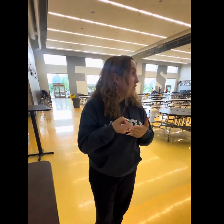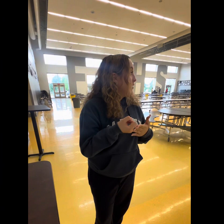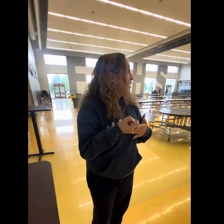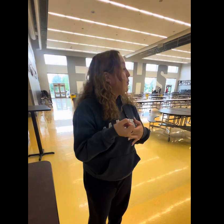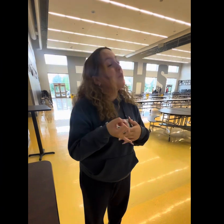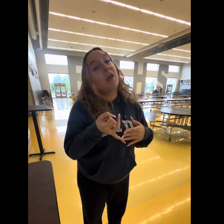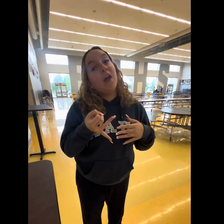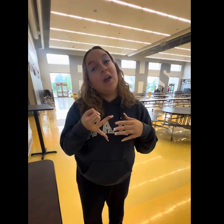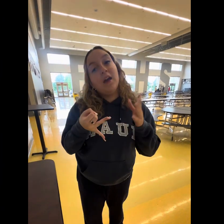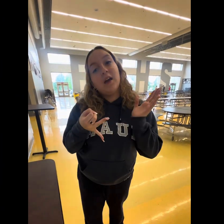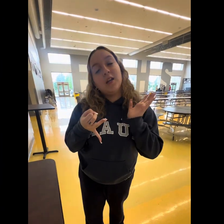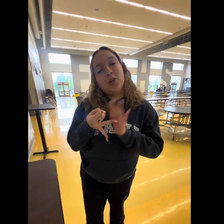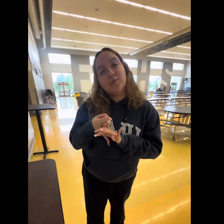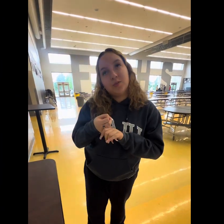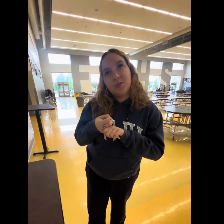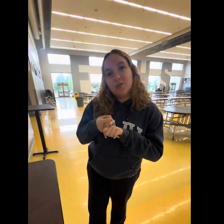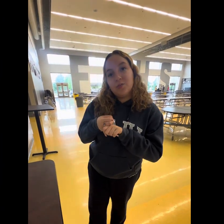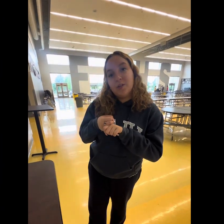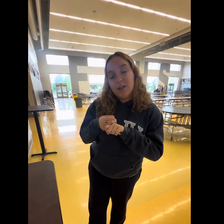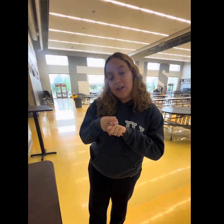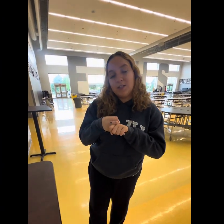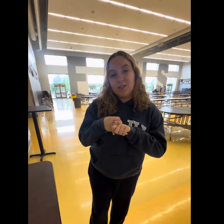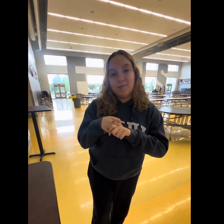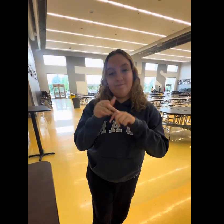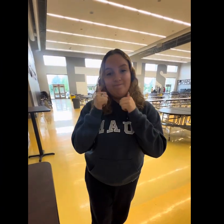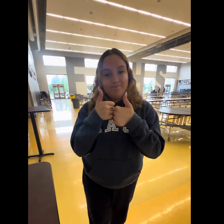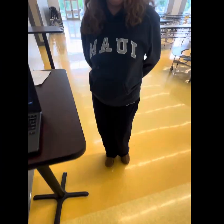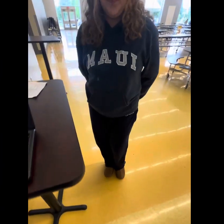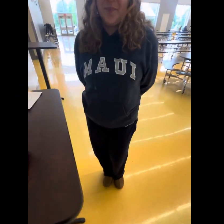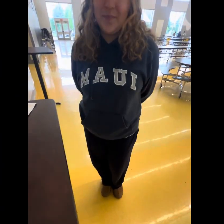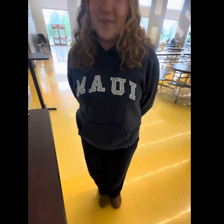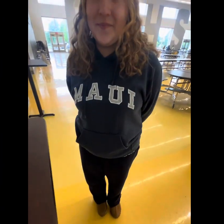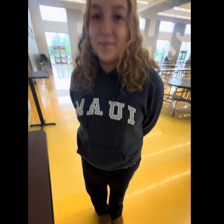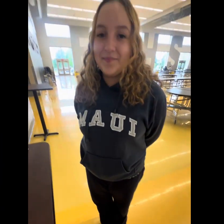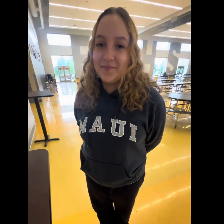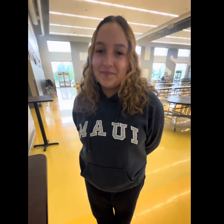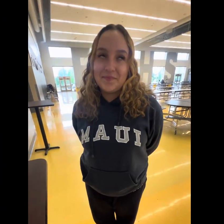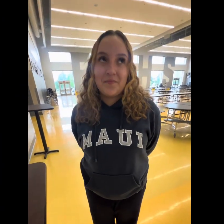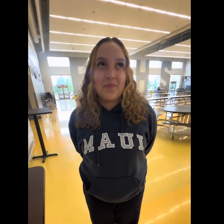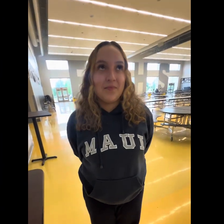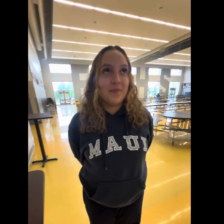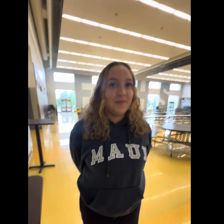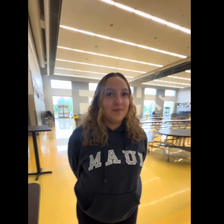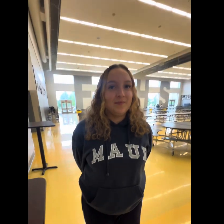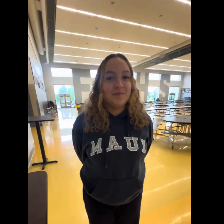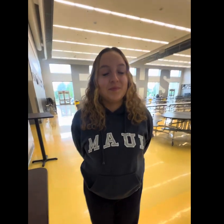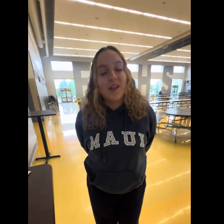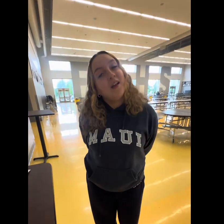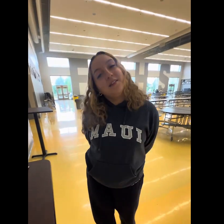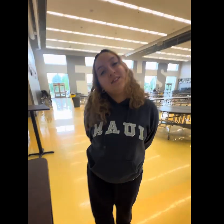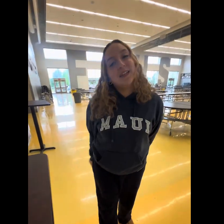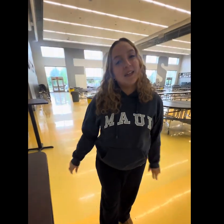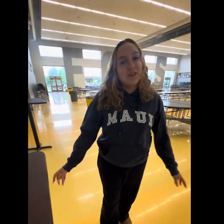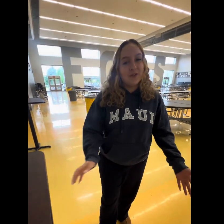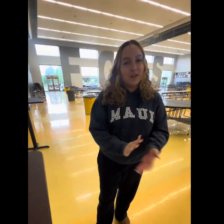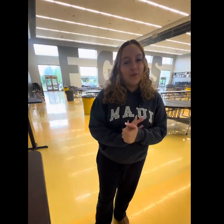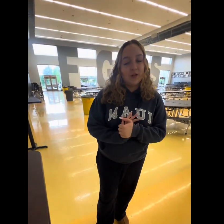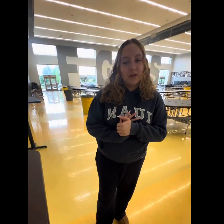connected and your personal connection. What was the second unit we covered in junior English? The second unit we covered